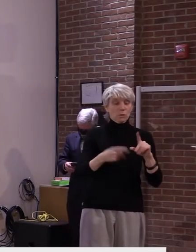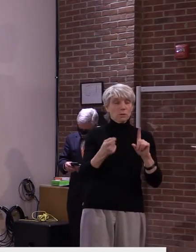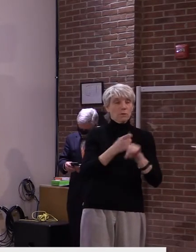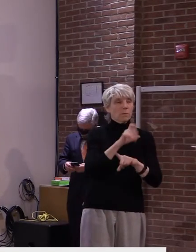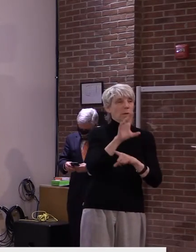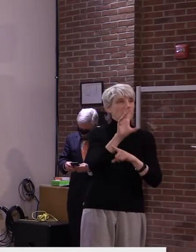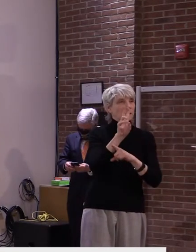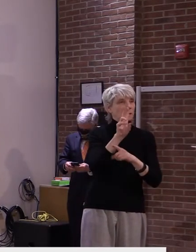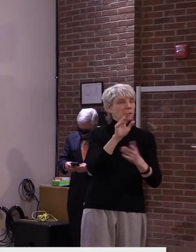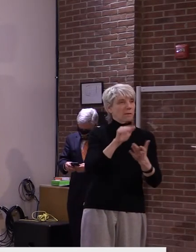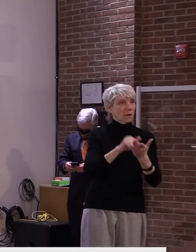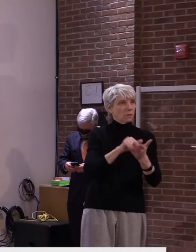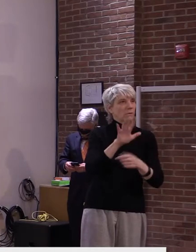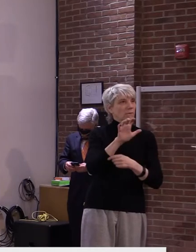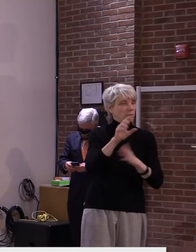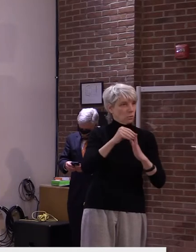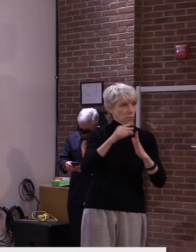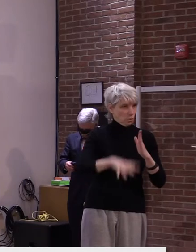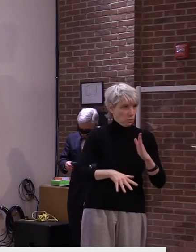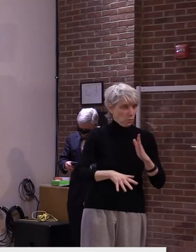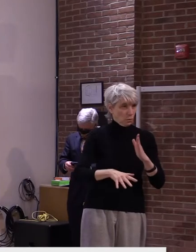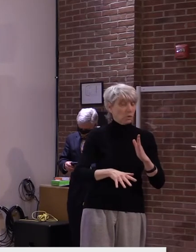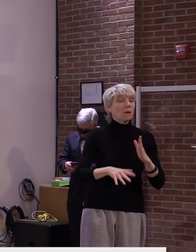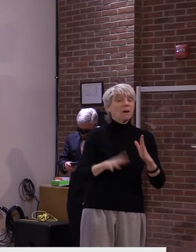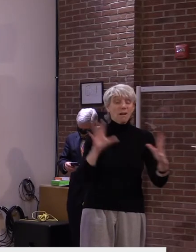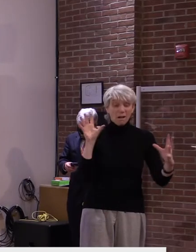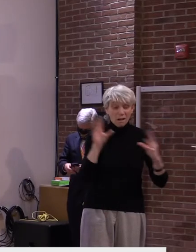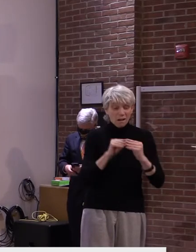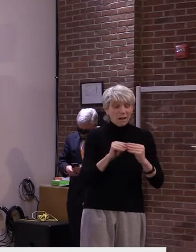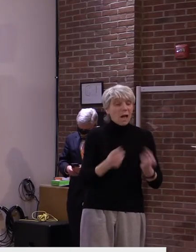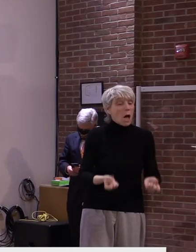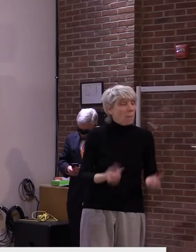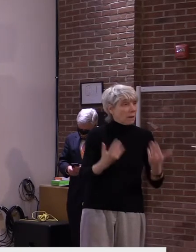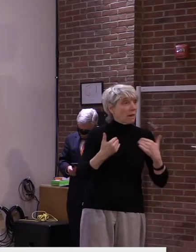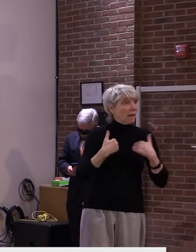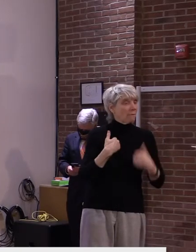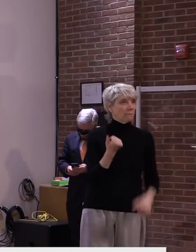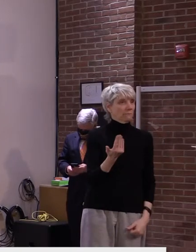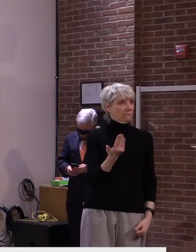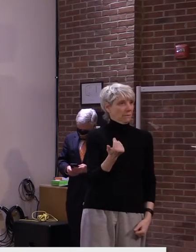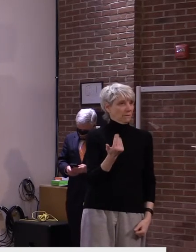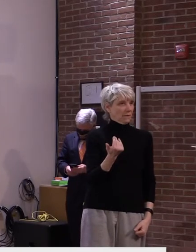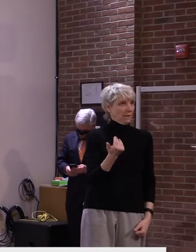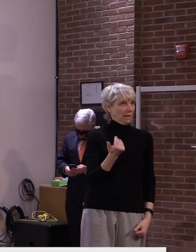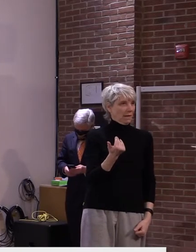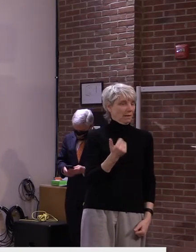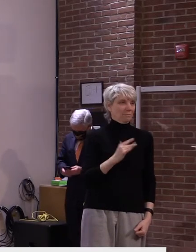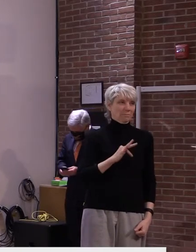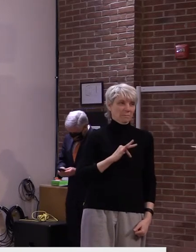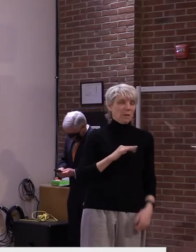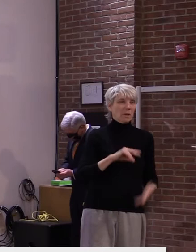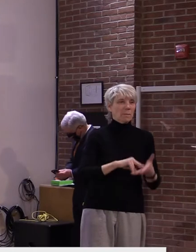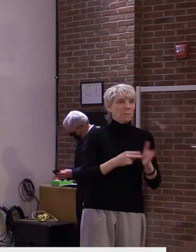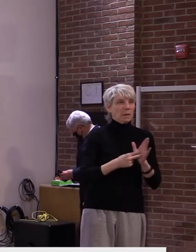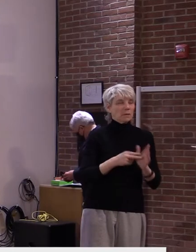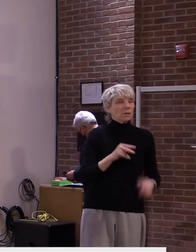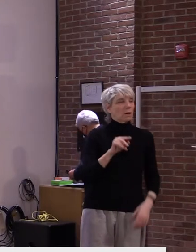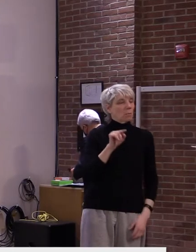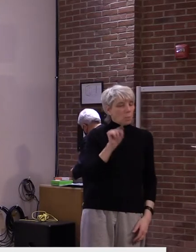6,521 students with only 15 positives for a positivity rate of 0.25%.